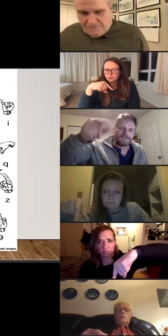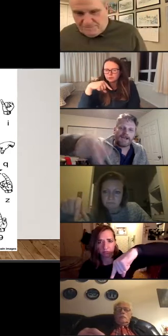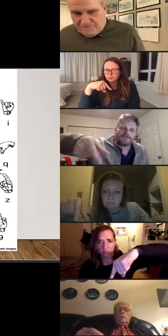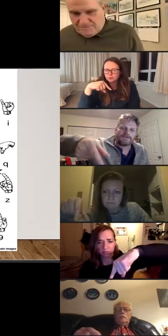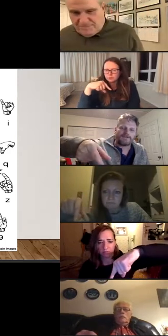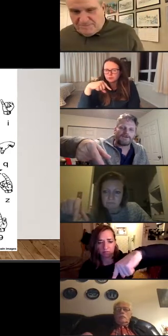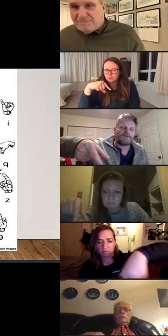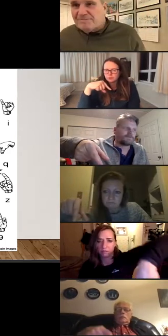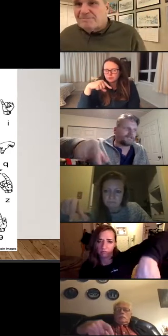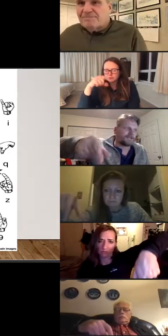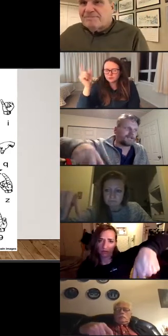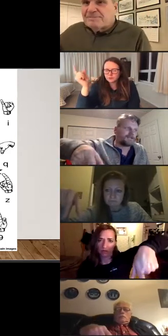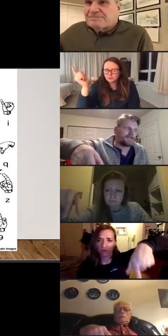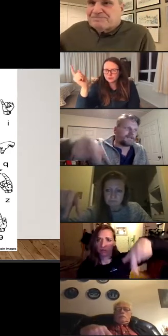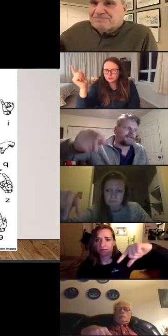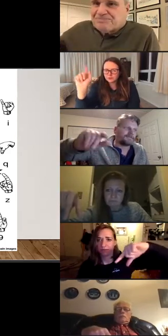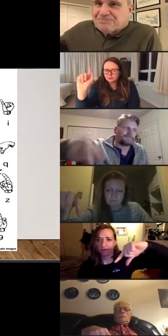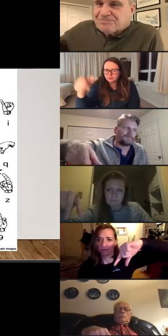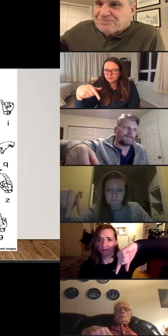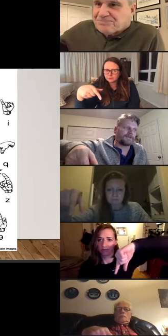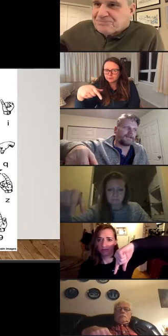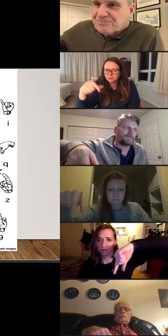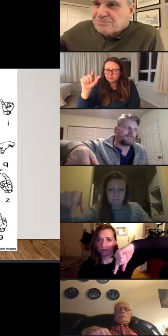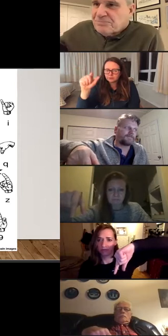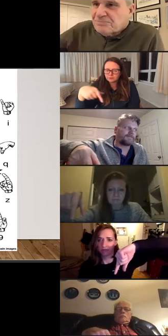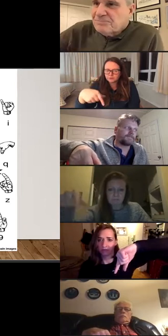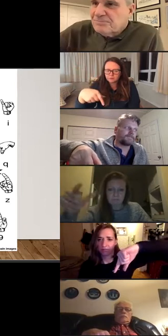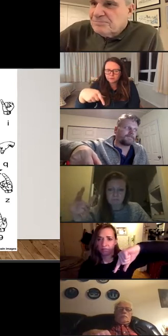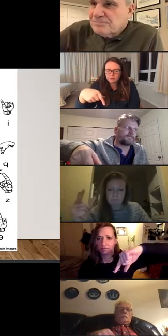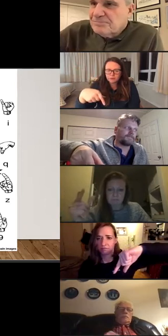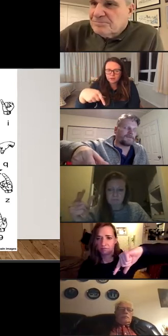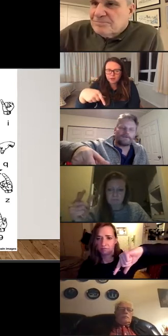It was just, yeah. So the Q was just like the G, right? But pointed down.